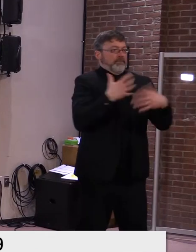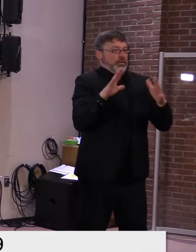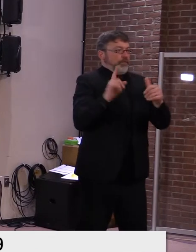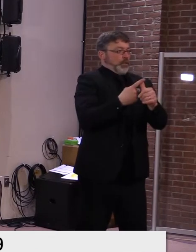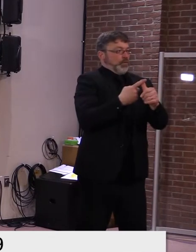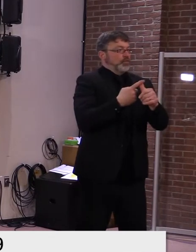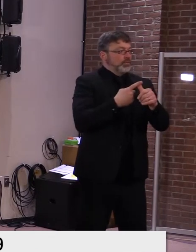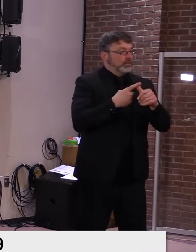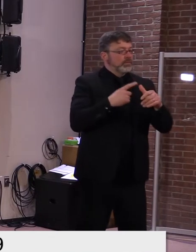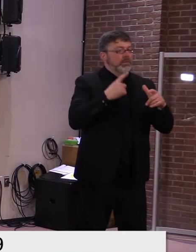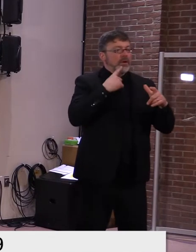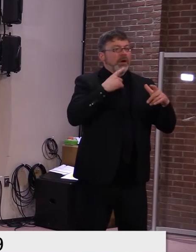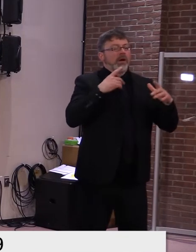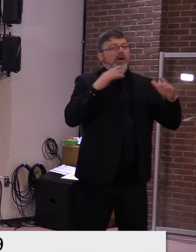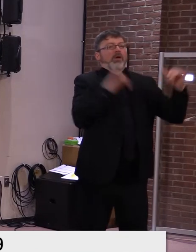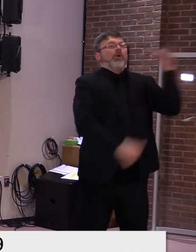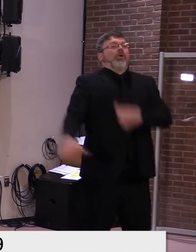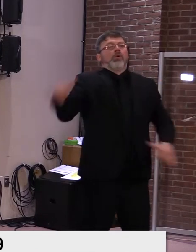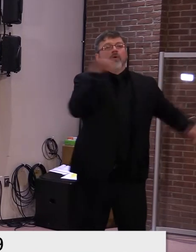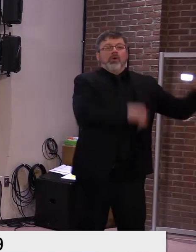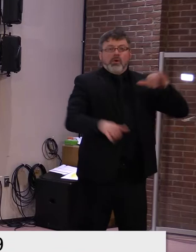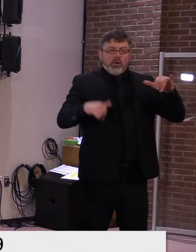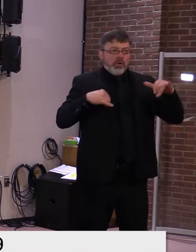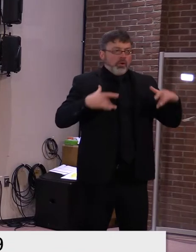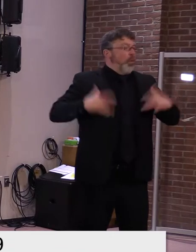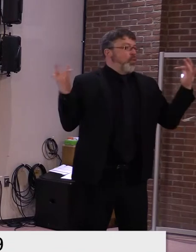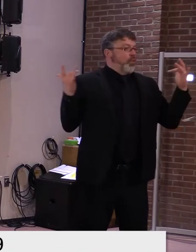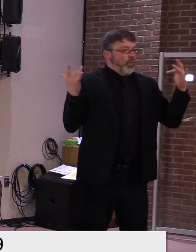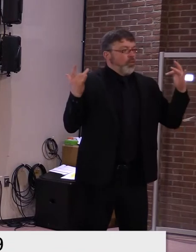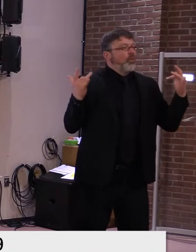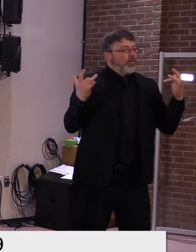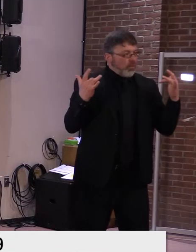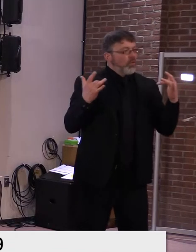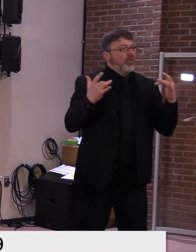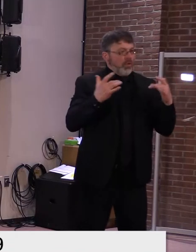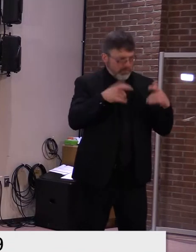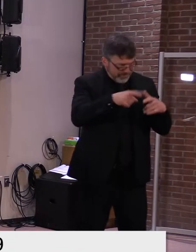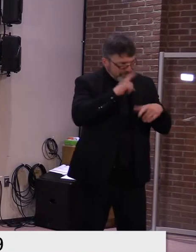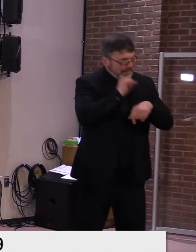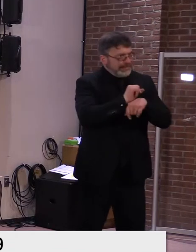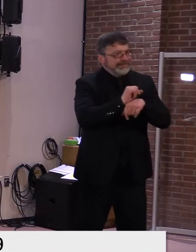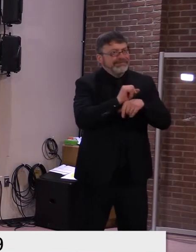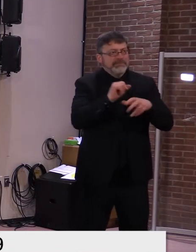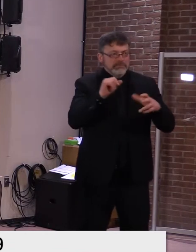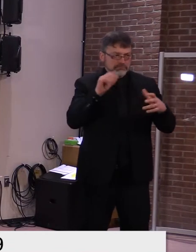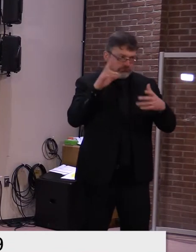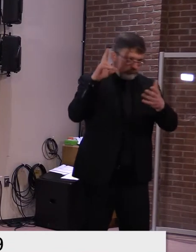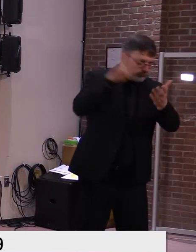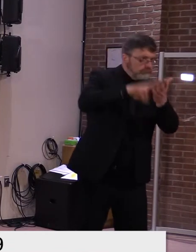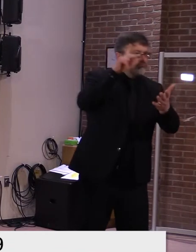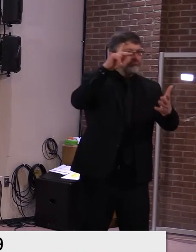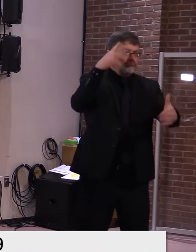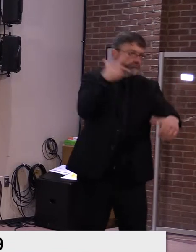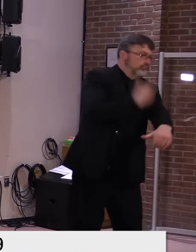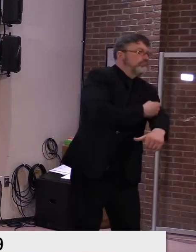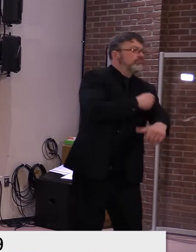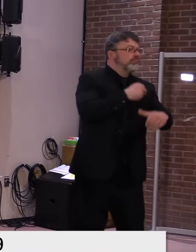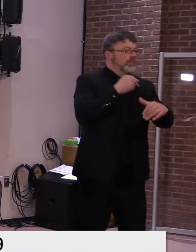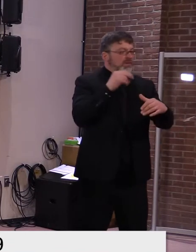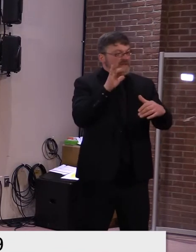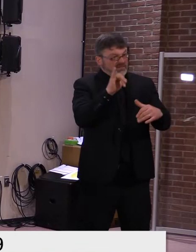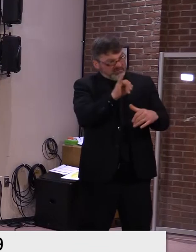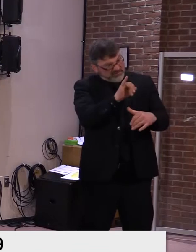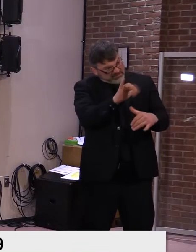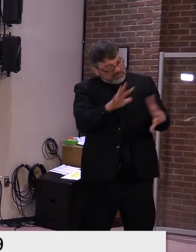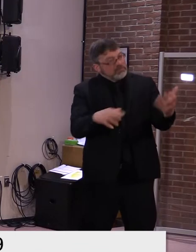all educators for their participation and dedication to getting our children back to school. As I mentioned earlier this